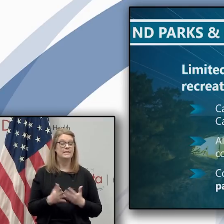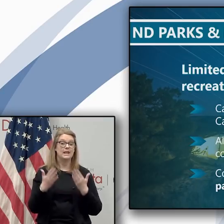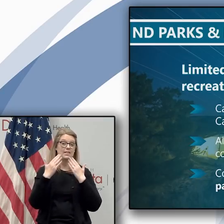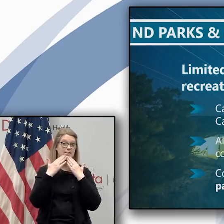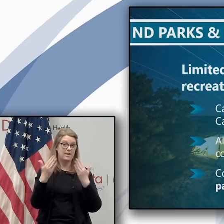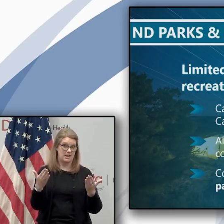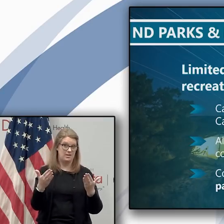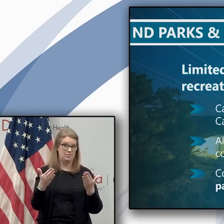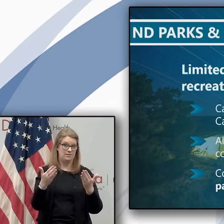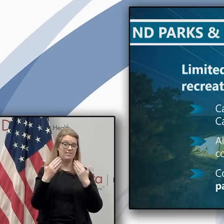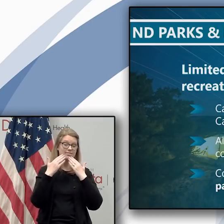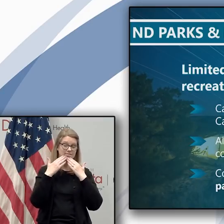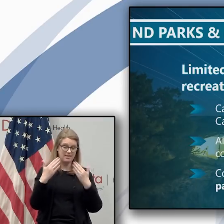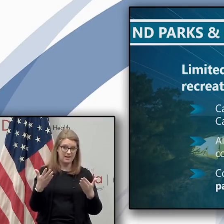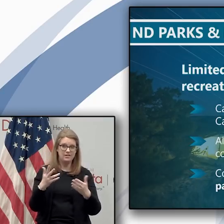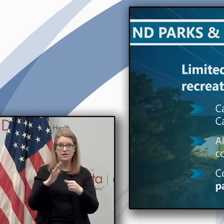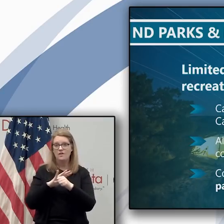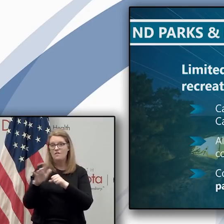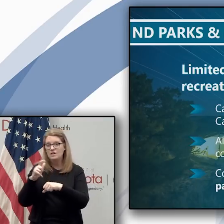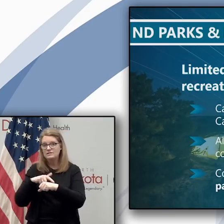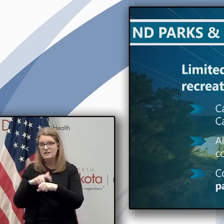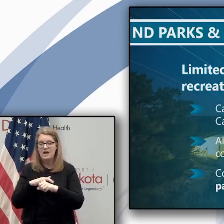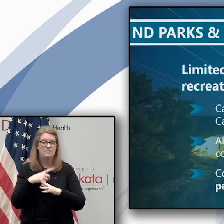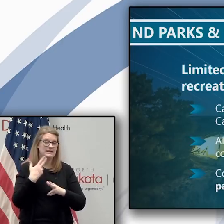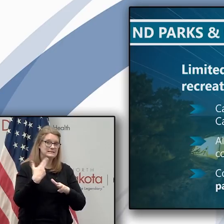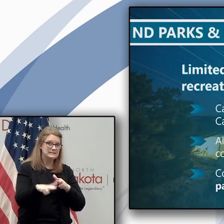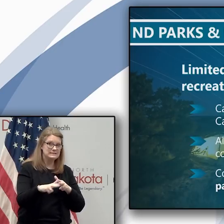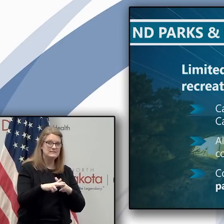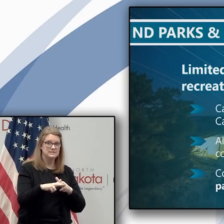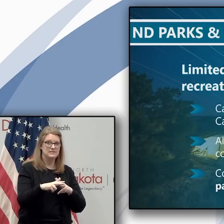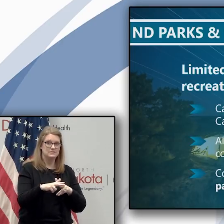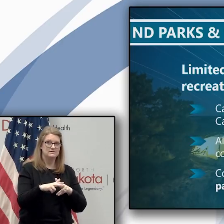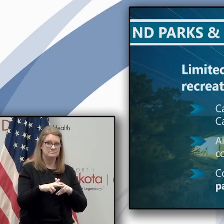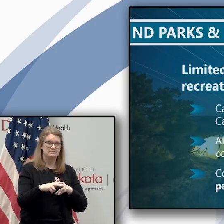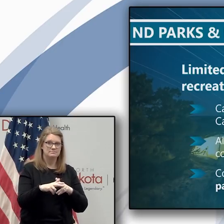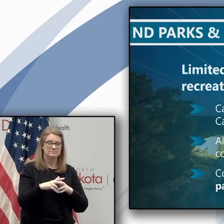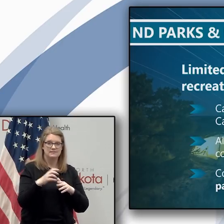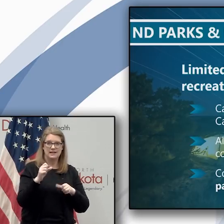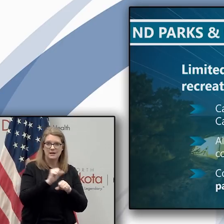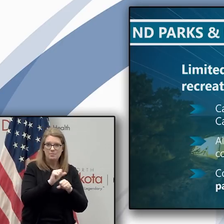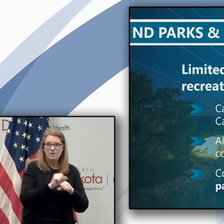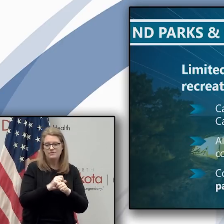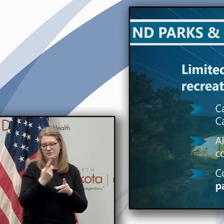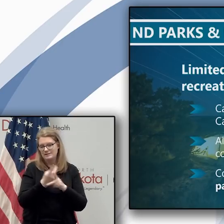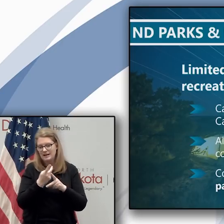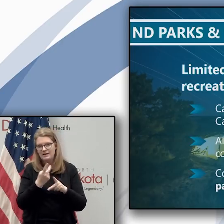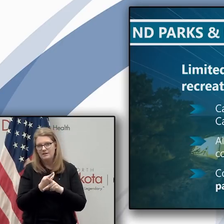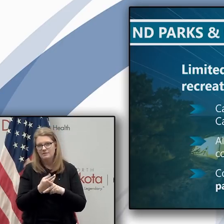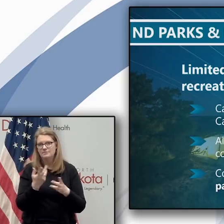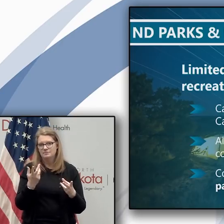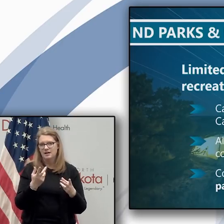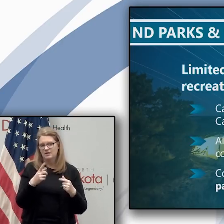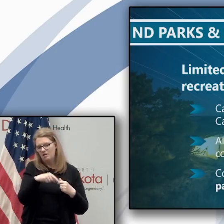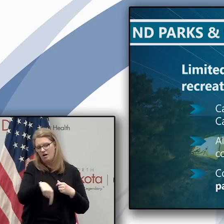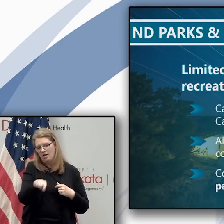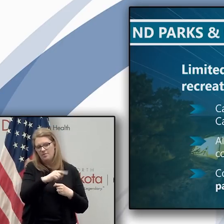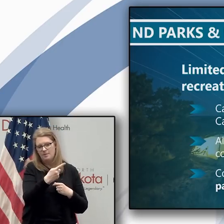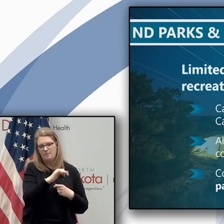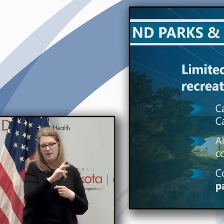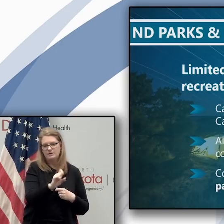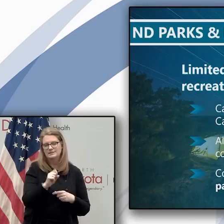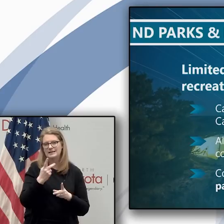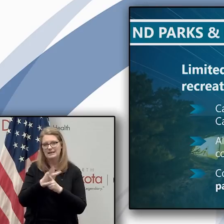to all of our full-time and our seasonal team members at North Dakota Parks and Recs for taking care of our parks, keeping North Dakotans safe and